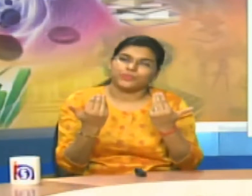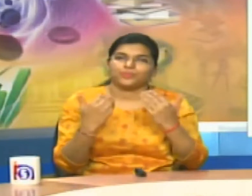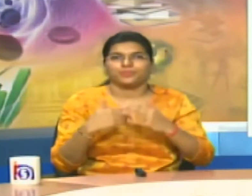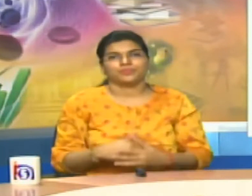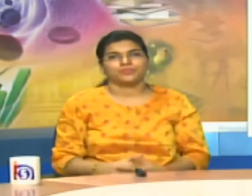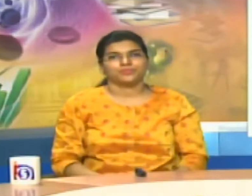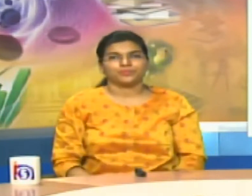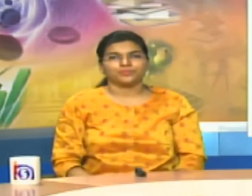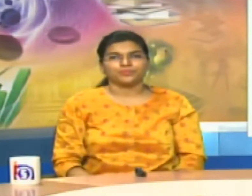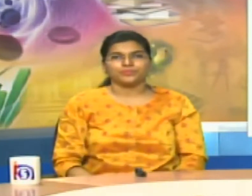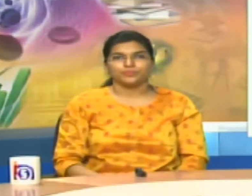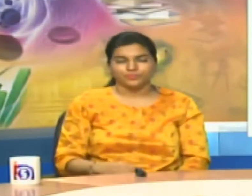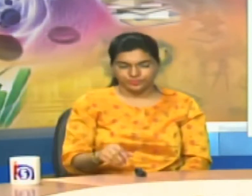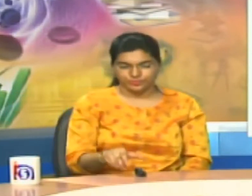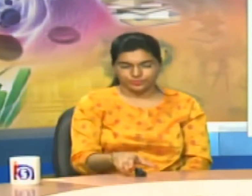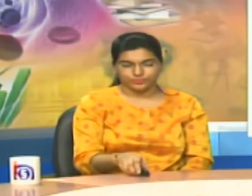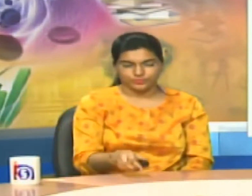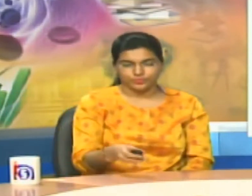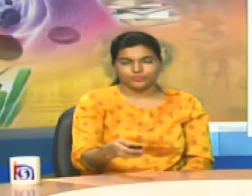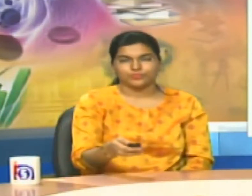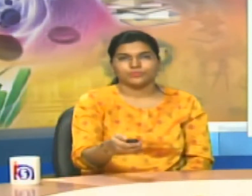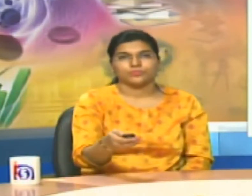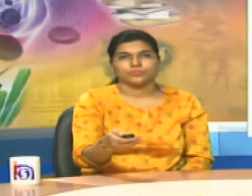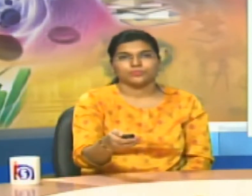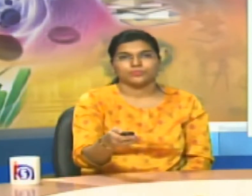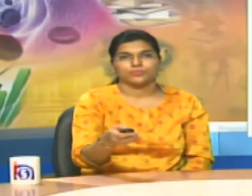B, that is also possible.